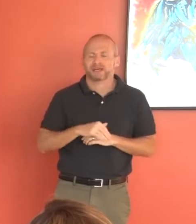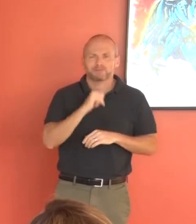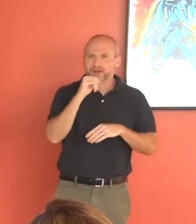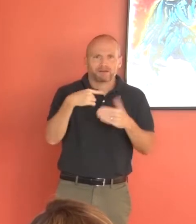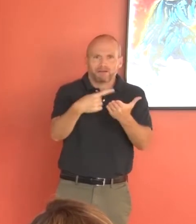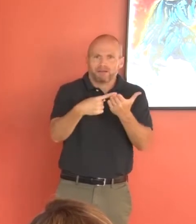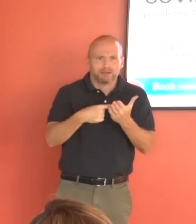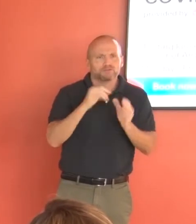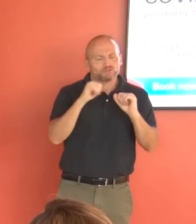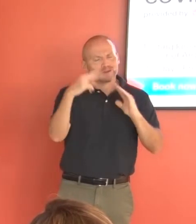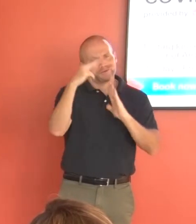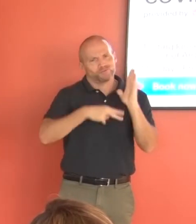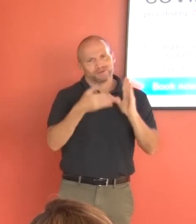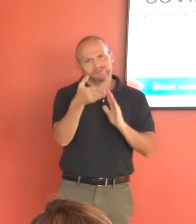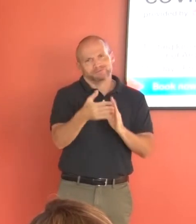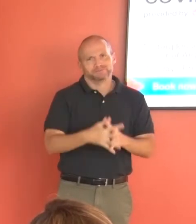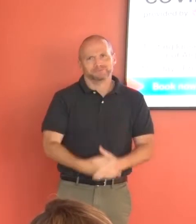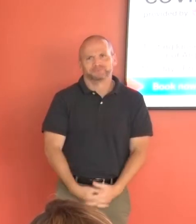those.